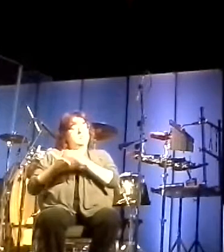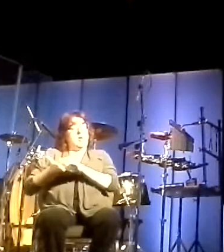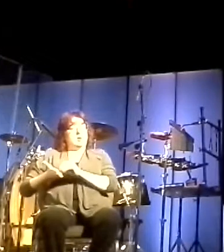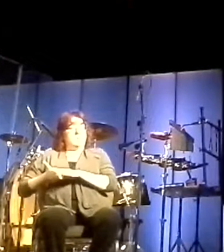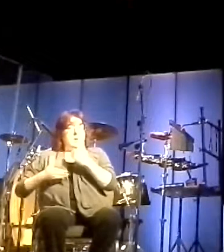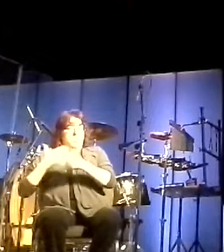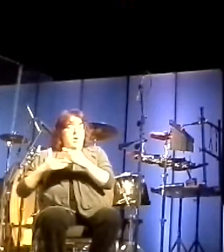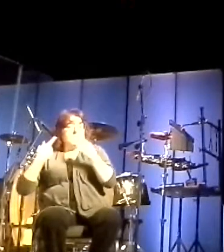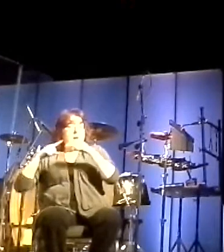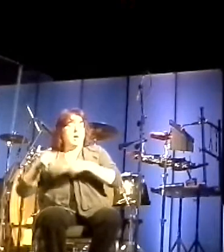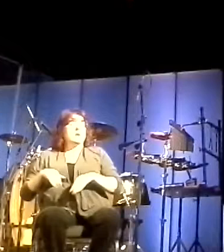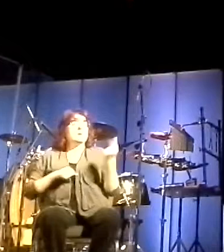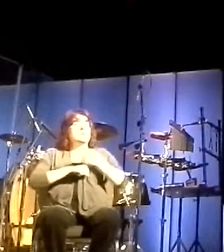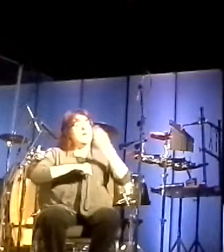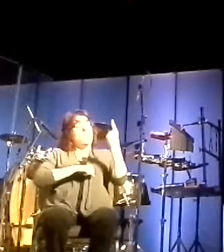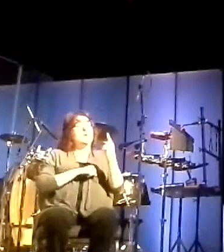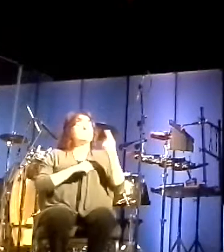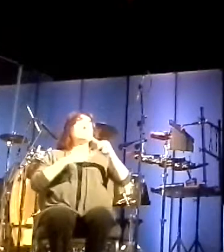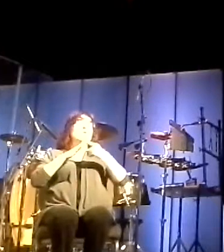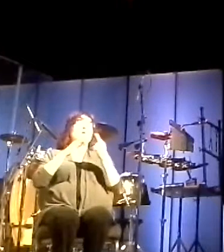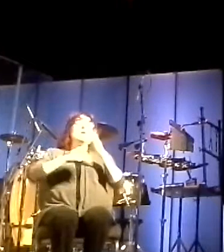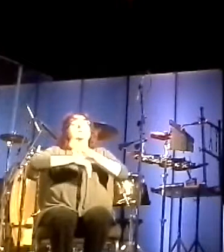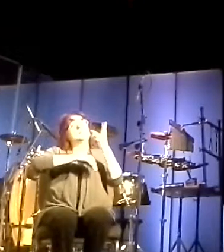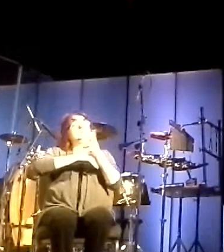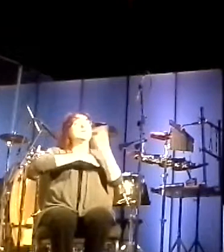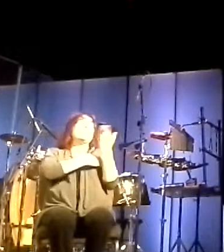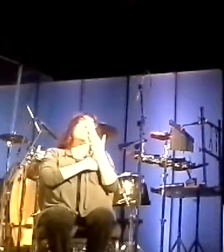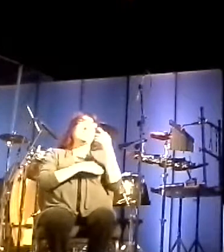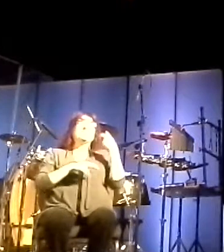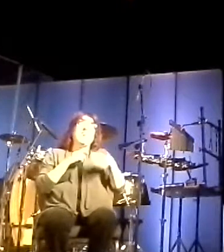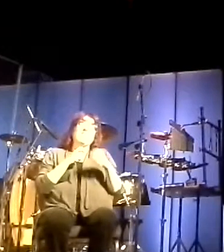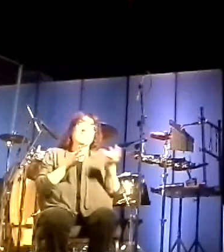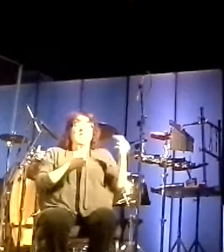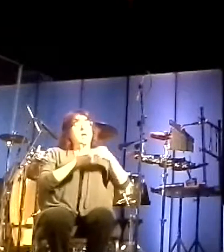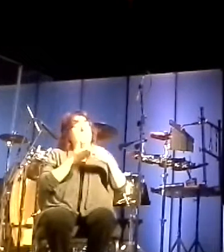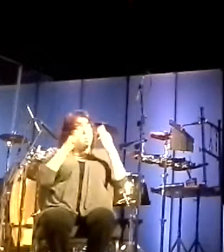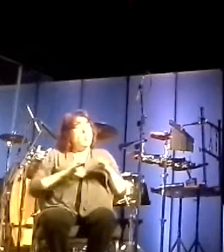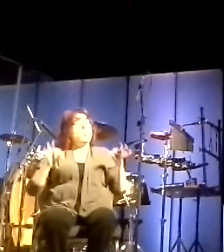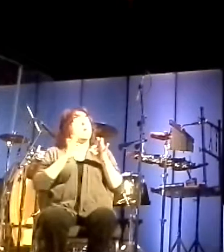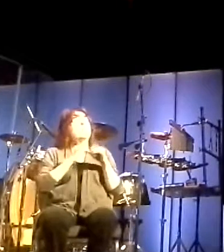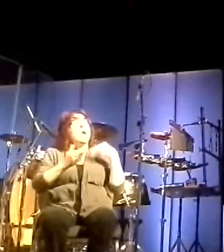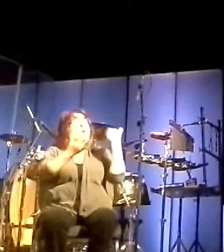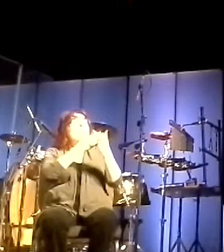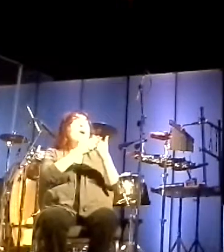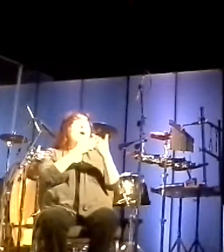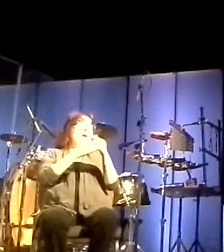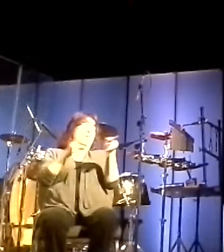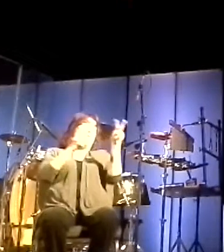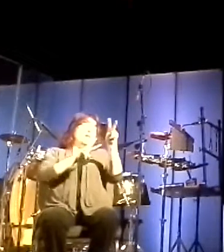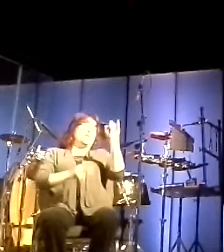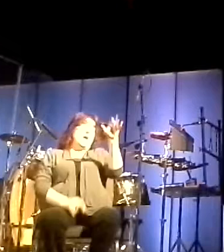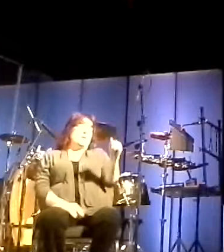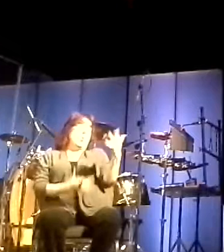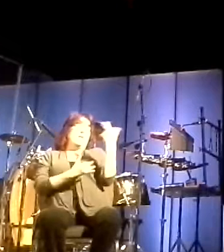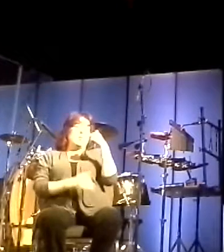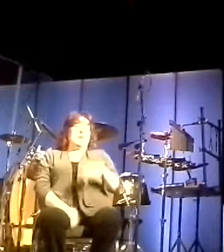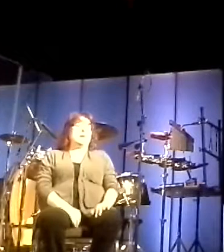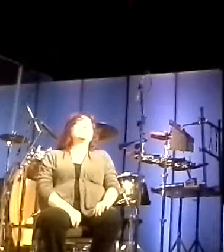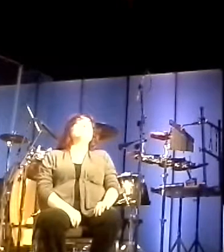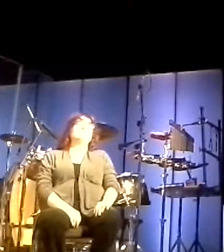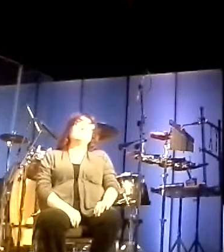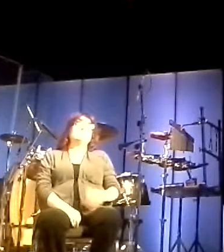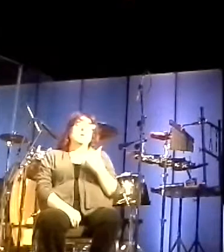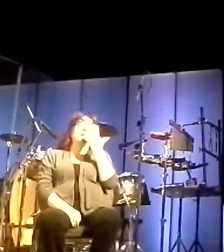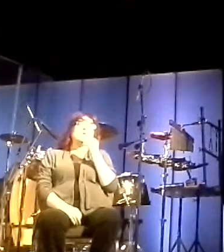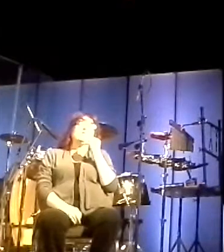week. Day 1. Started the morning at 6 a.m. Tough to get out of bed, but worth it when I arrived at the health club and Tanya was waiting for me. She